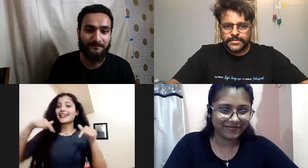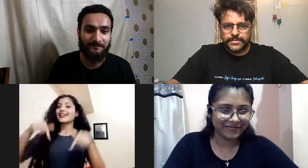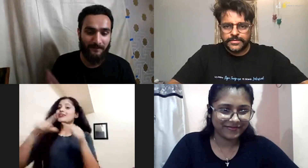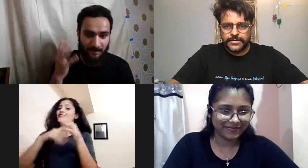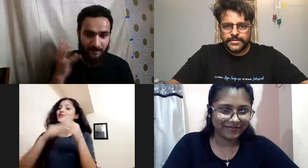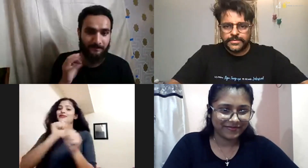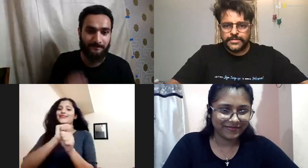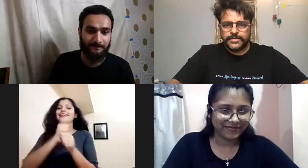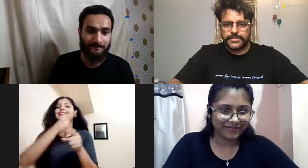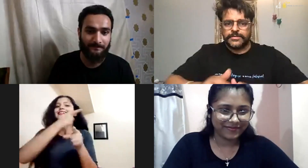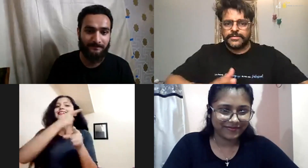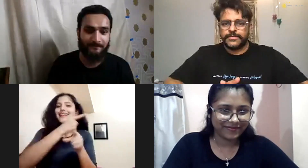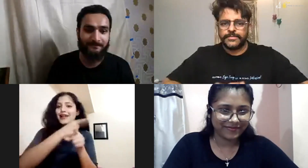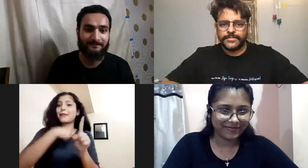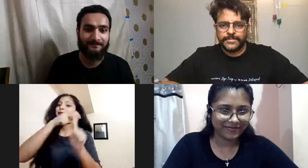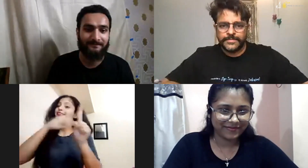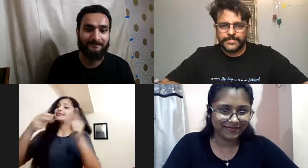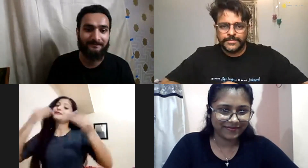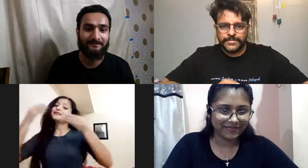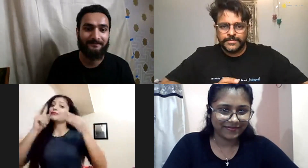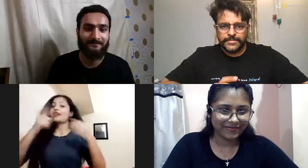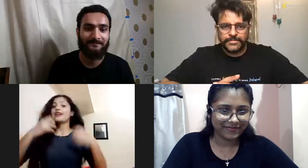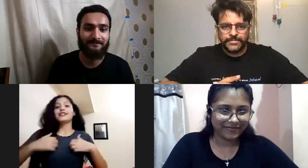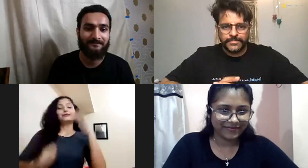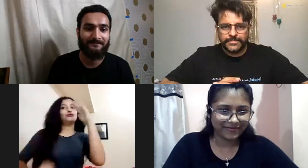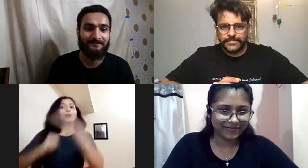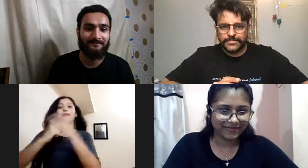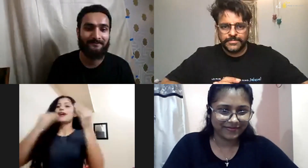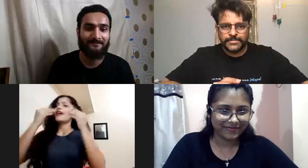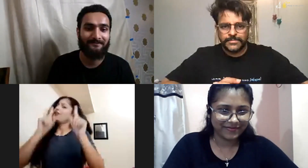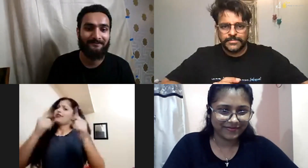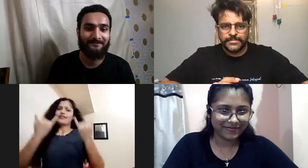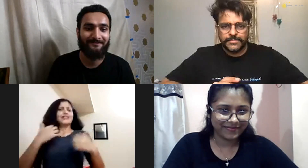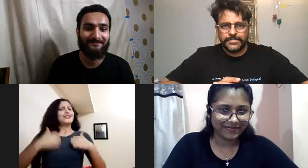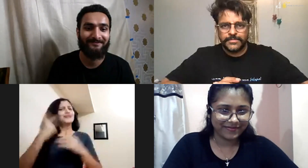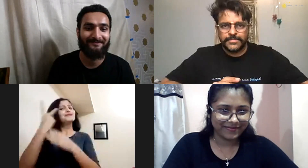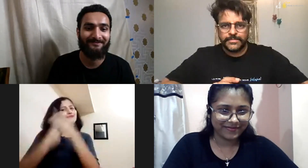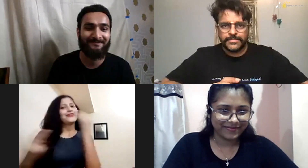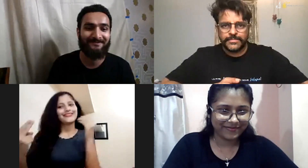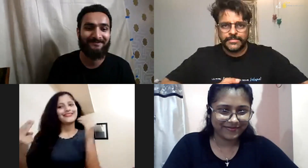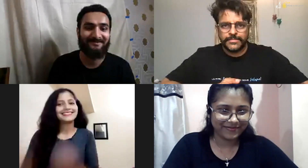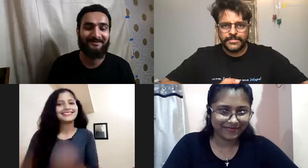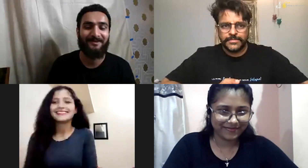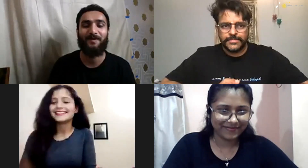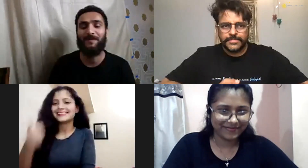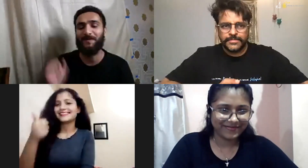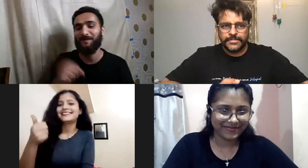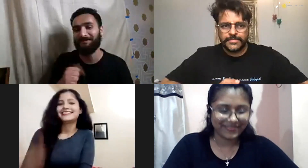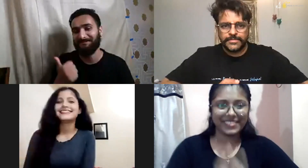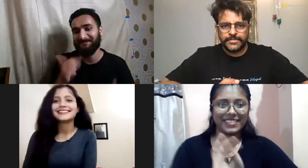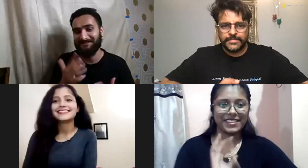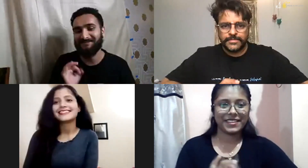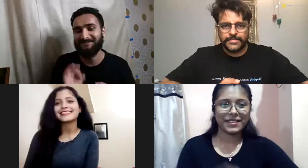this is my sign. And right now I am working as a teacher, and I'm also a makeup artist. I am really interested in